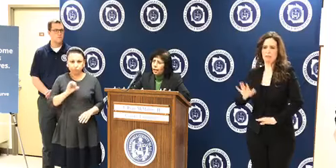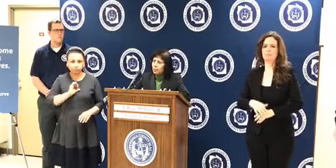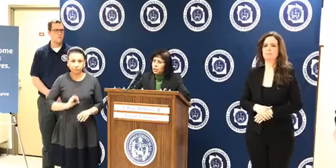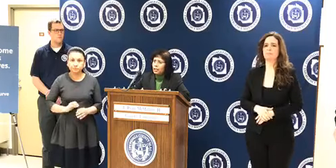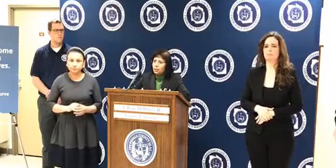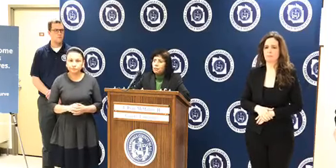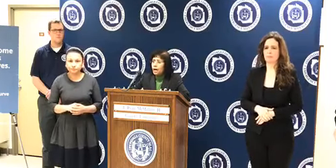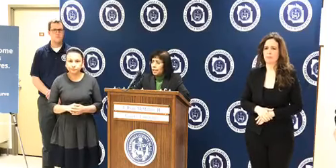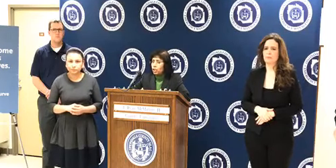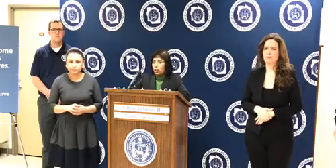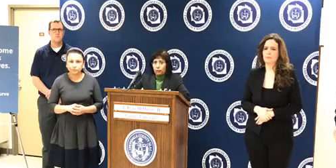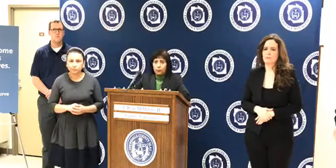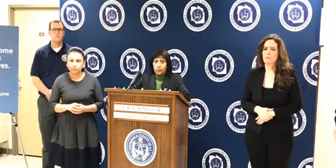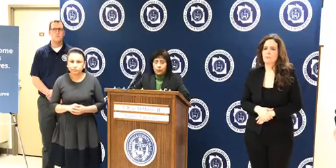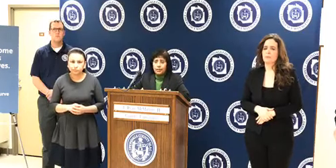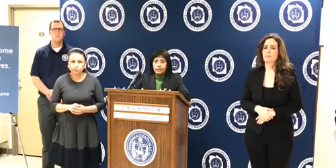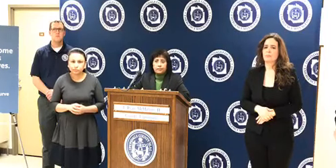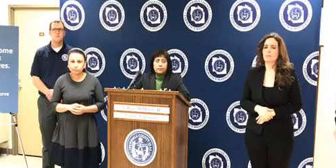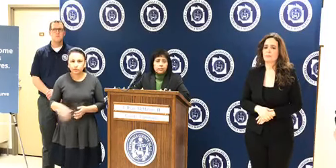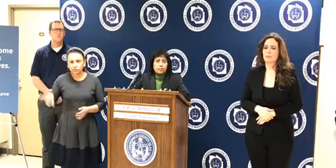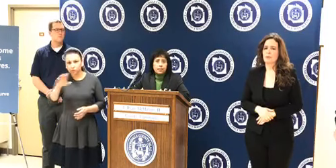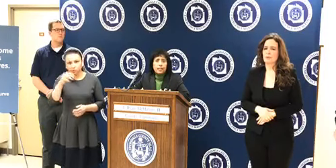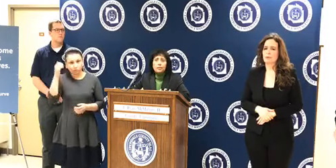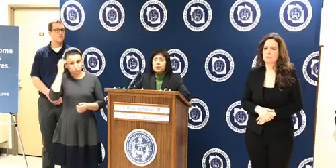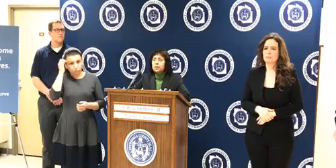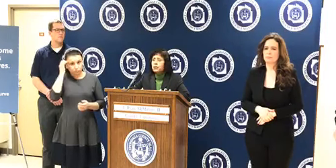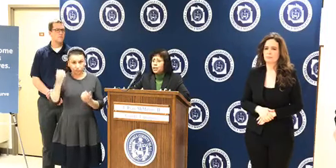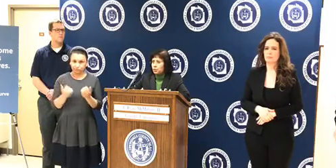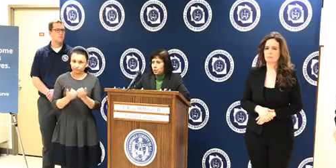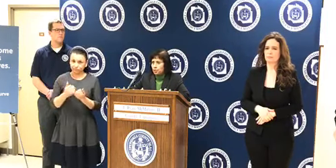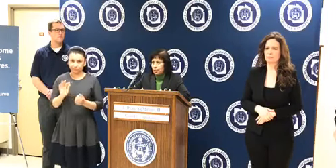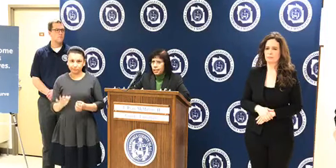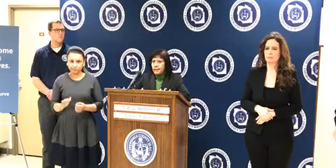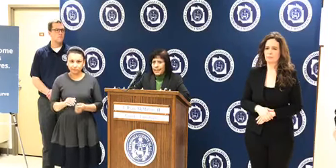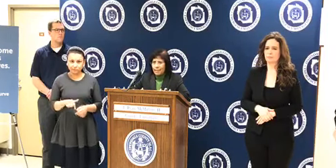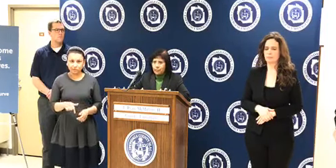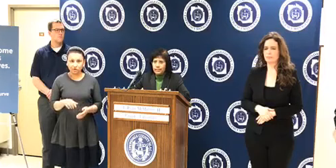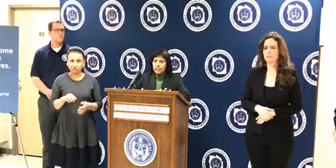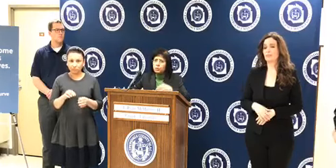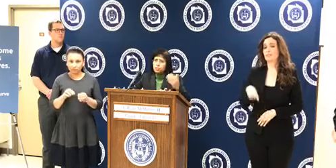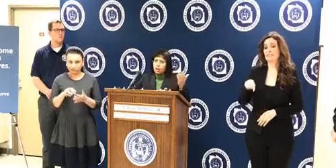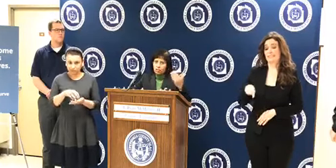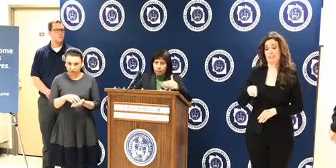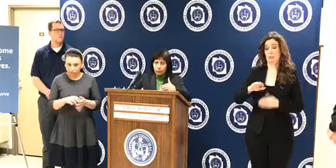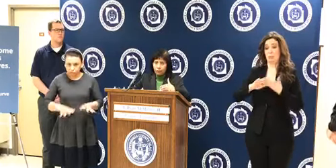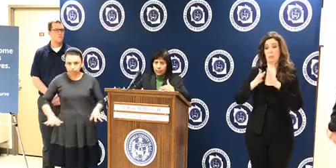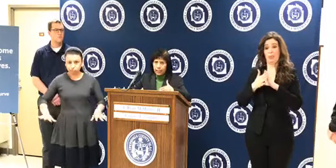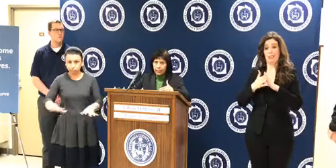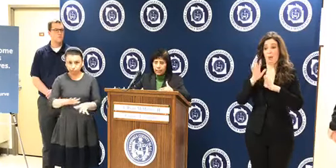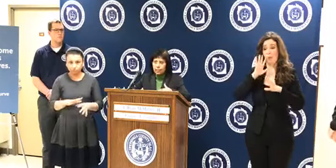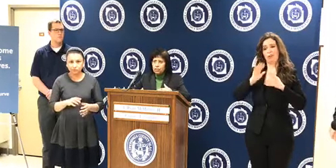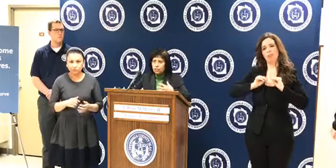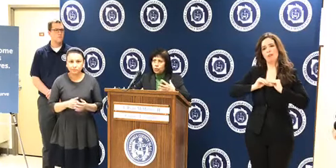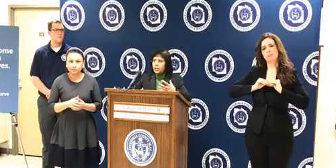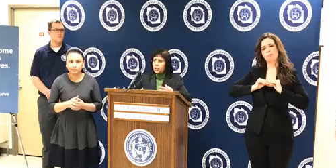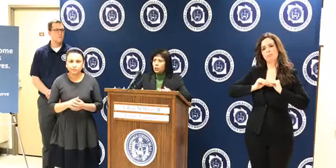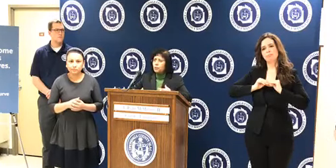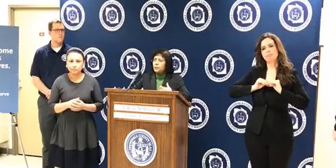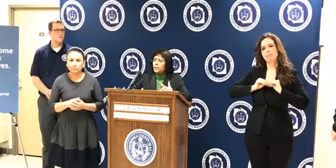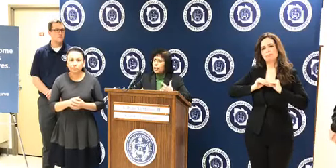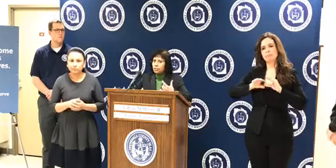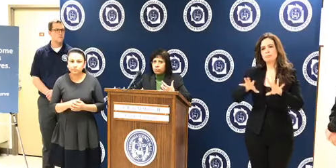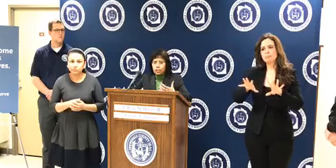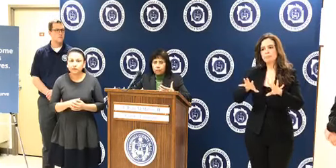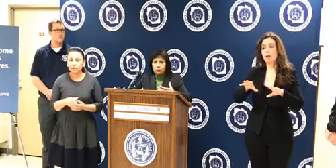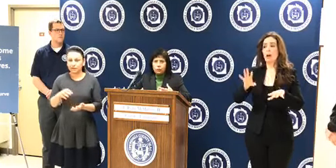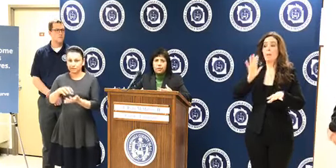However, I would like to remind all of you, this is considered a community transmission. That means it was not travel related. So we are going to be